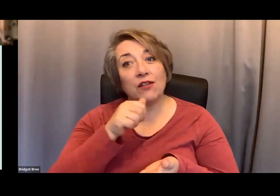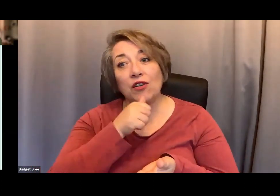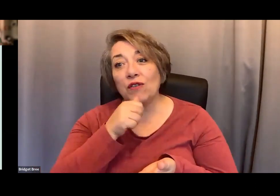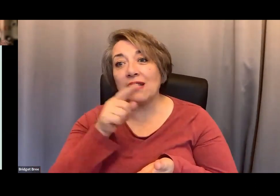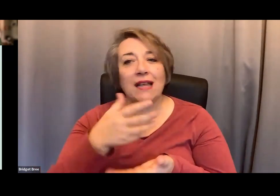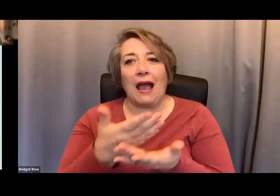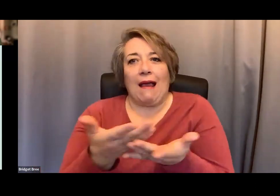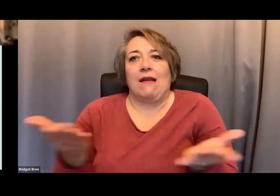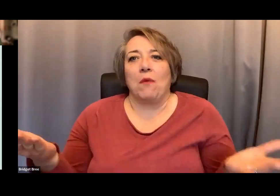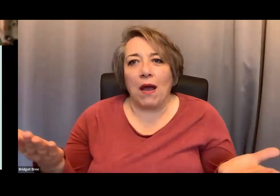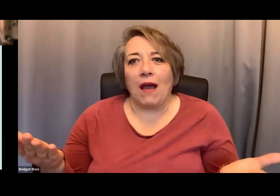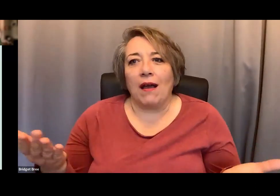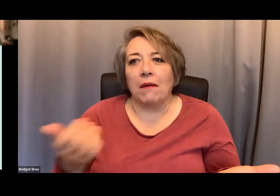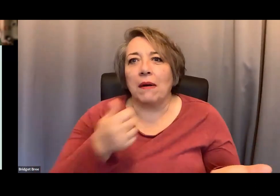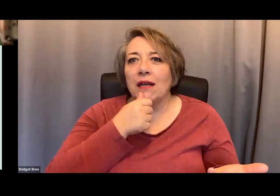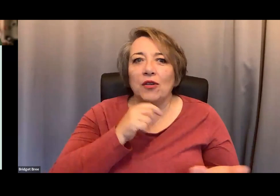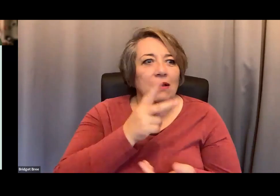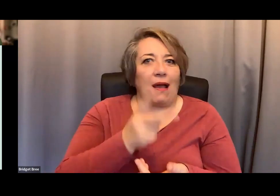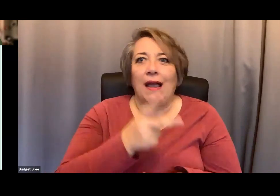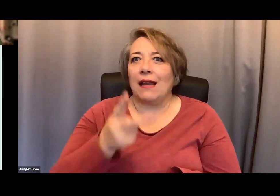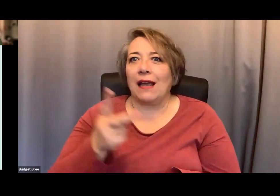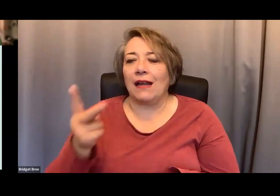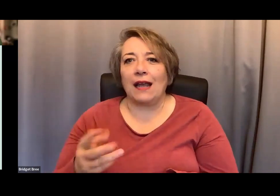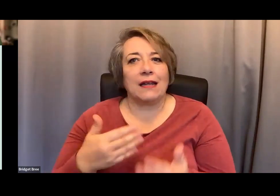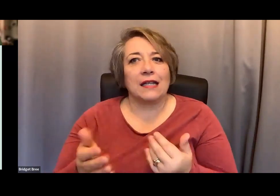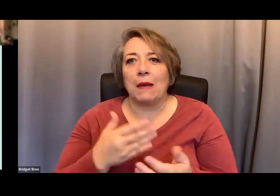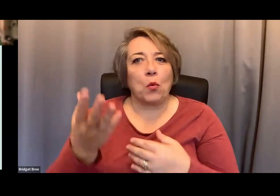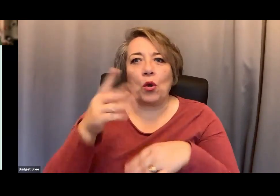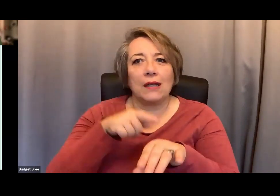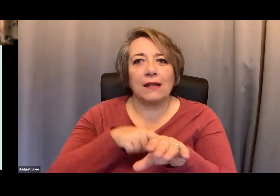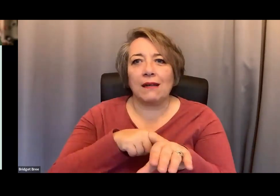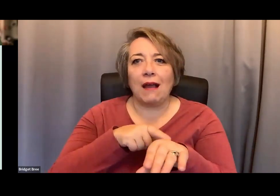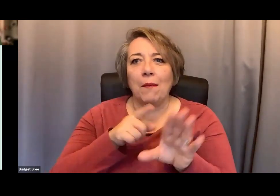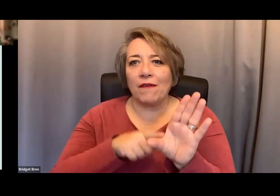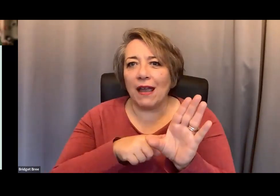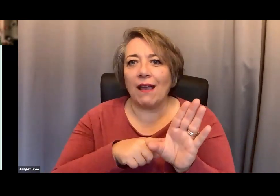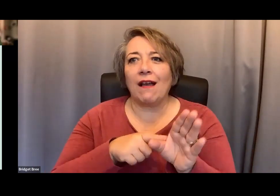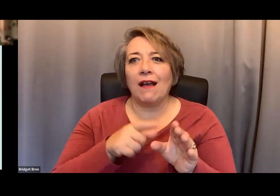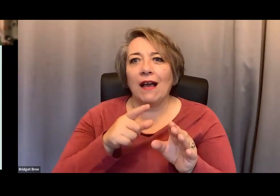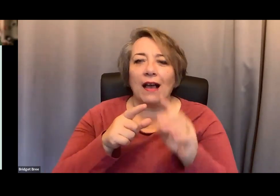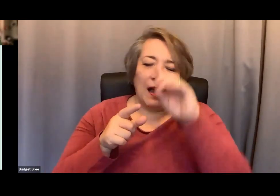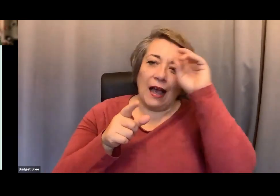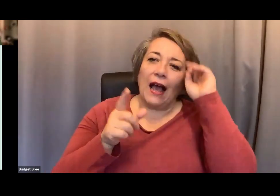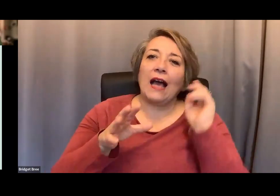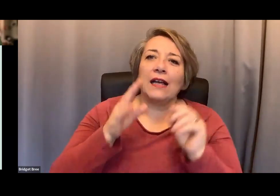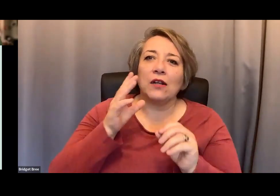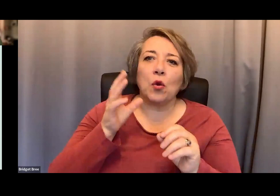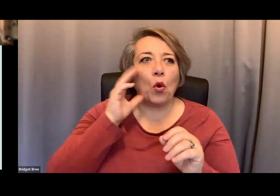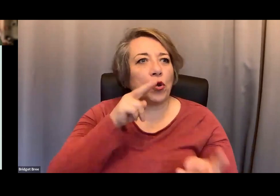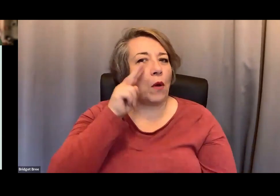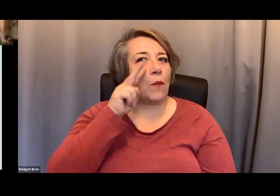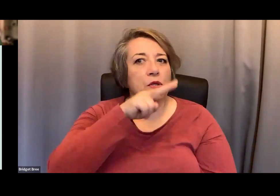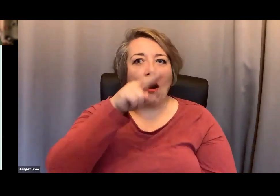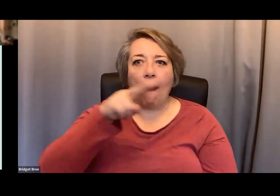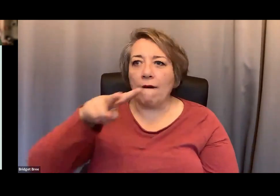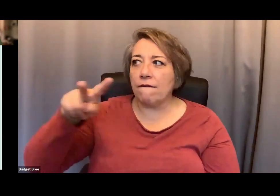the neighbourhood, multiple times, multiple seasons throughout the year, and can be built on for much deeper explorations of place. So we've